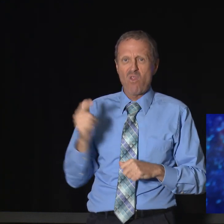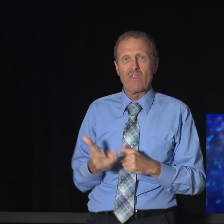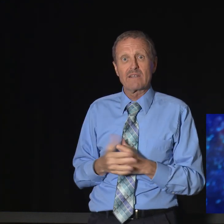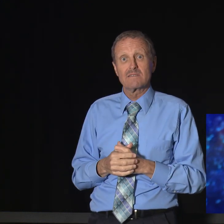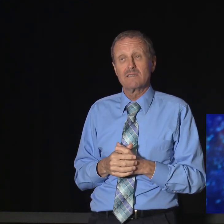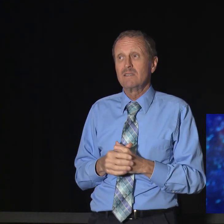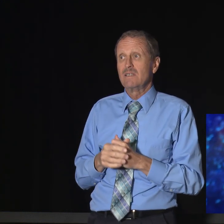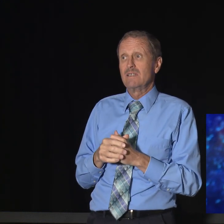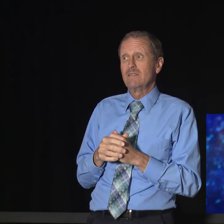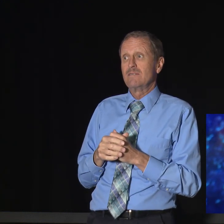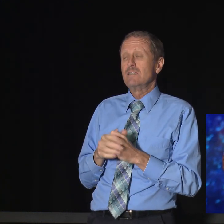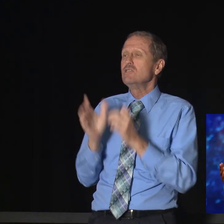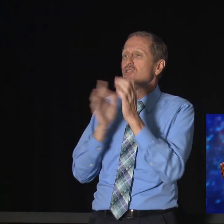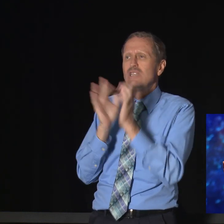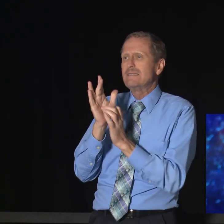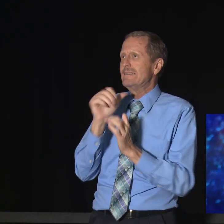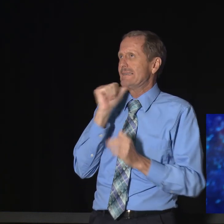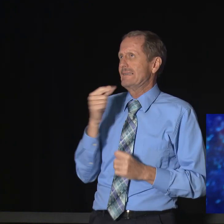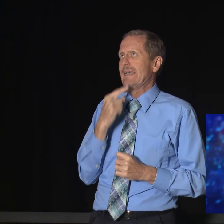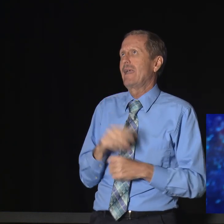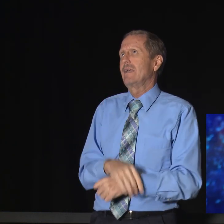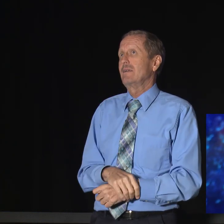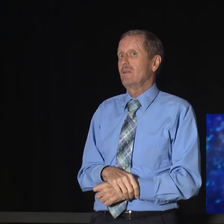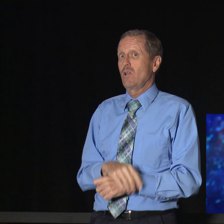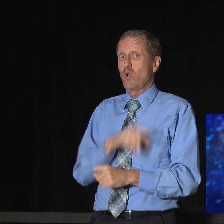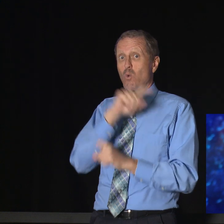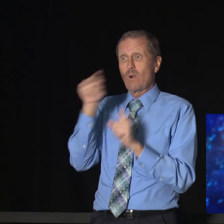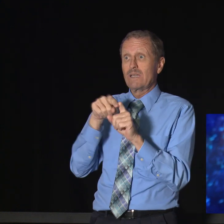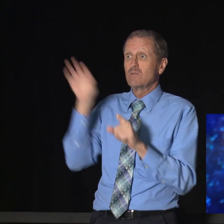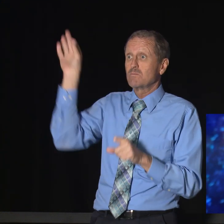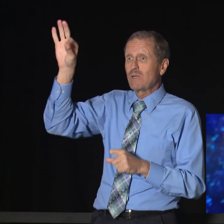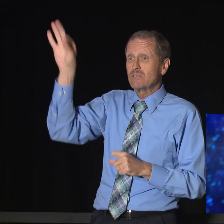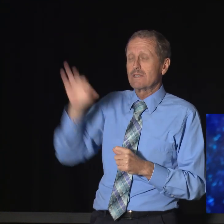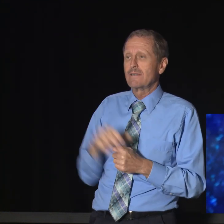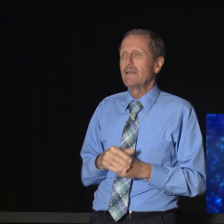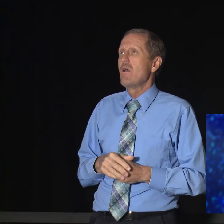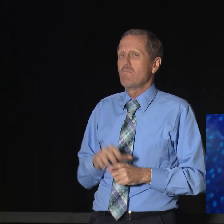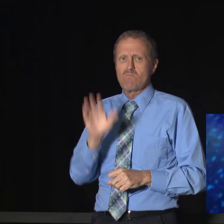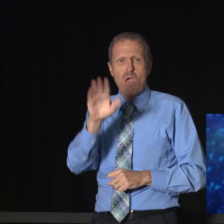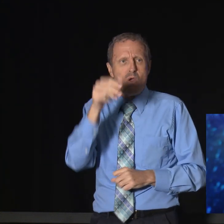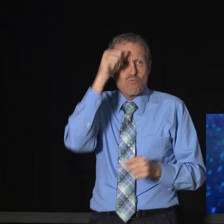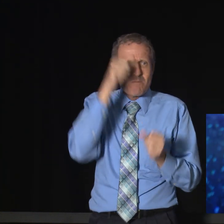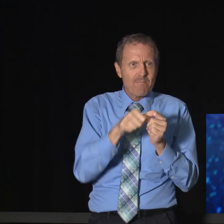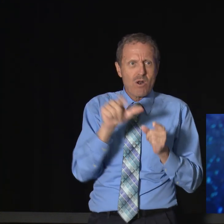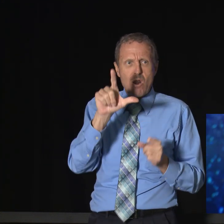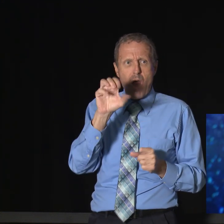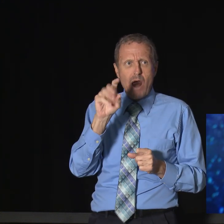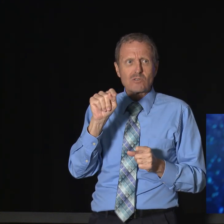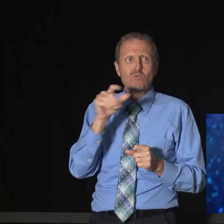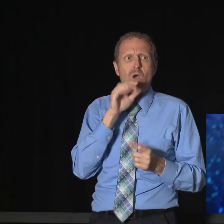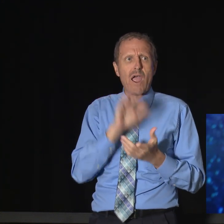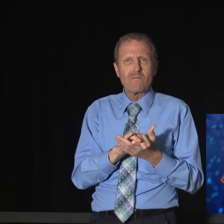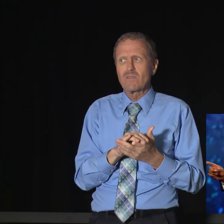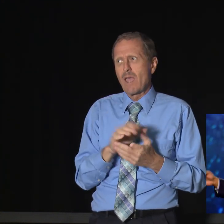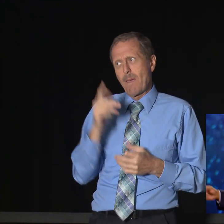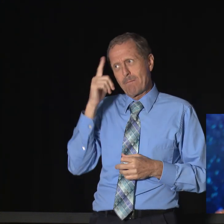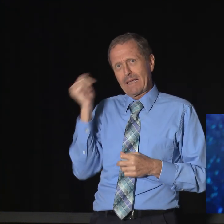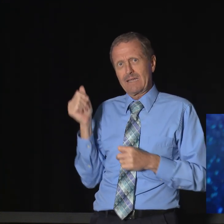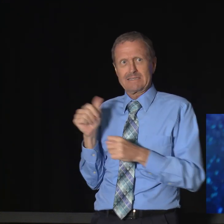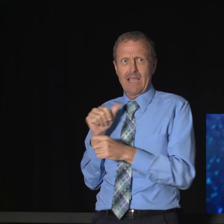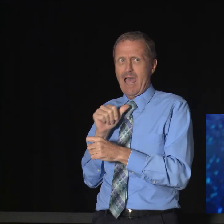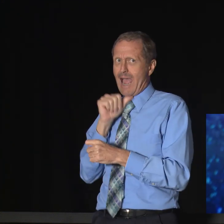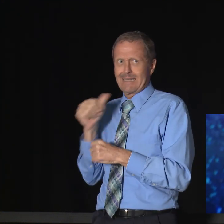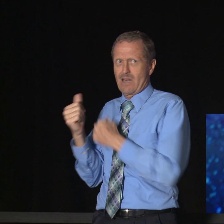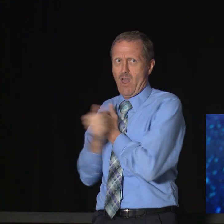Beloved, Jesus did not say, when he was preaching, "Remember Lot's wife," because he didn't love